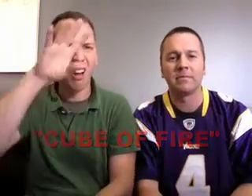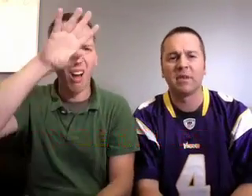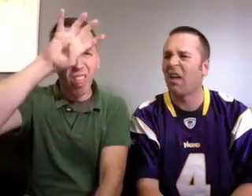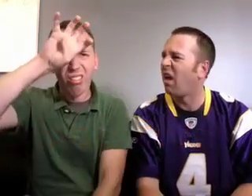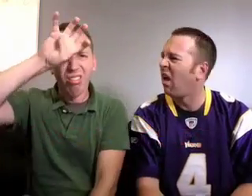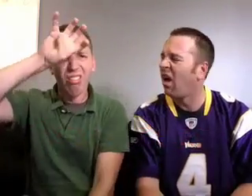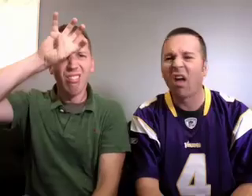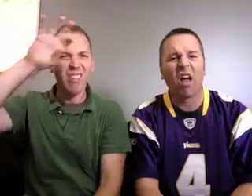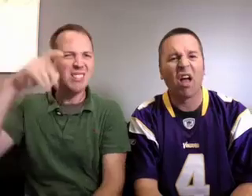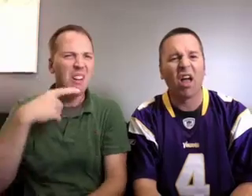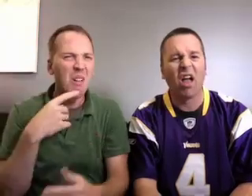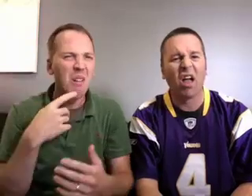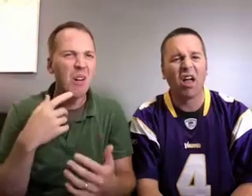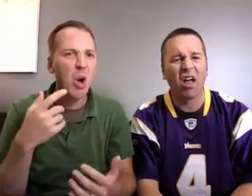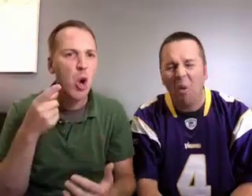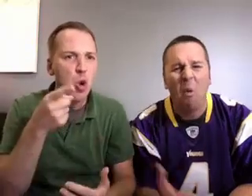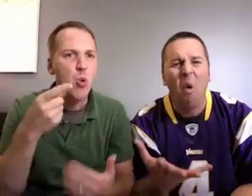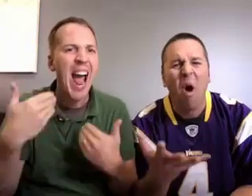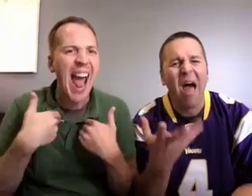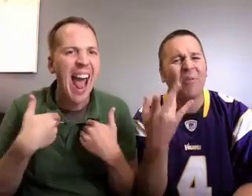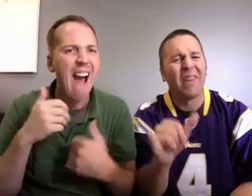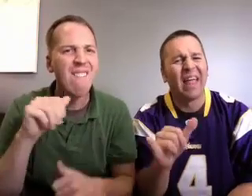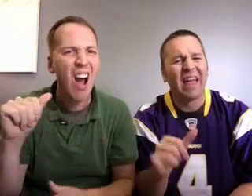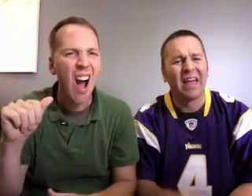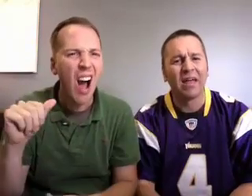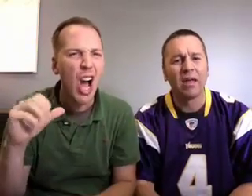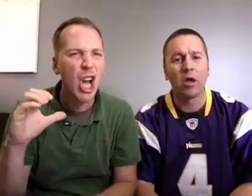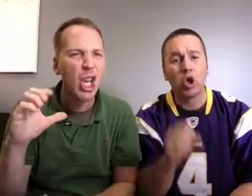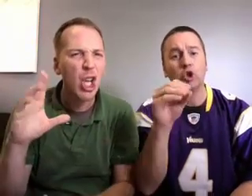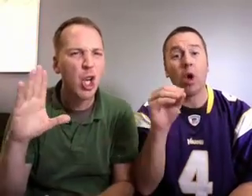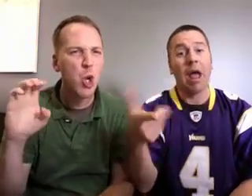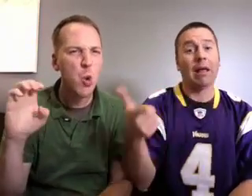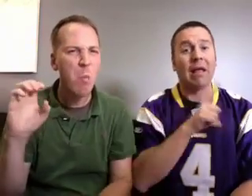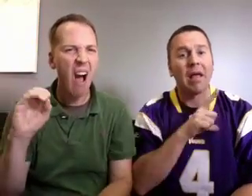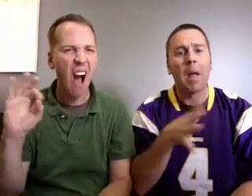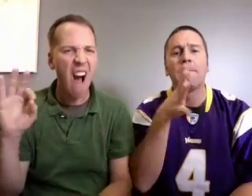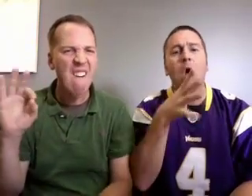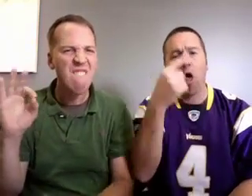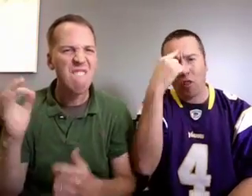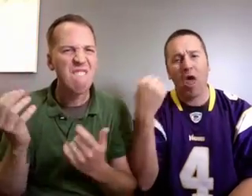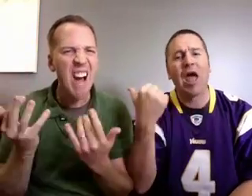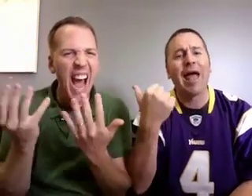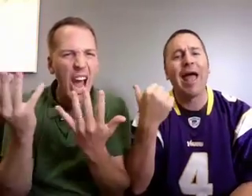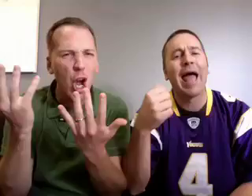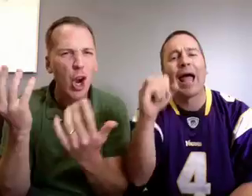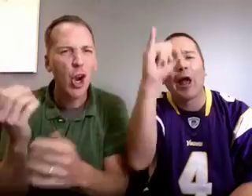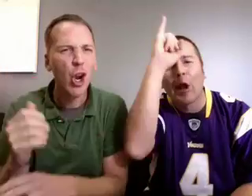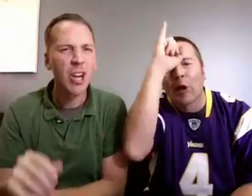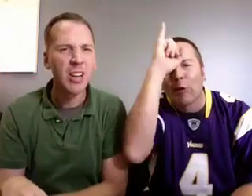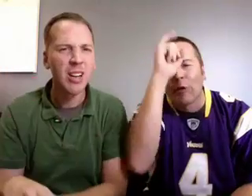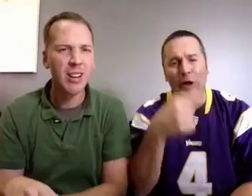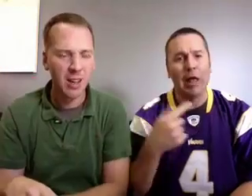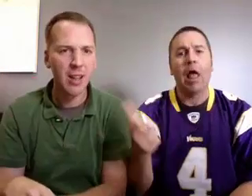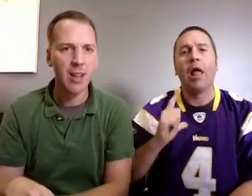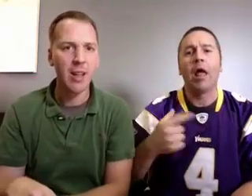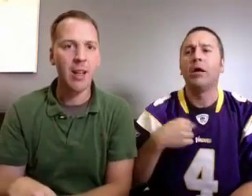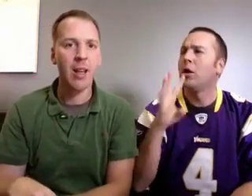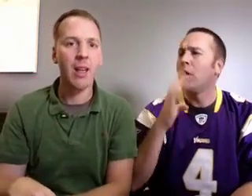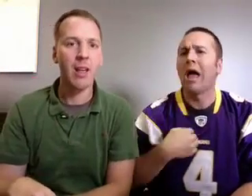Cubifier. And the doctor was puzzled. He said, "You have what's that? A cube?" So my mom fire? said maybe Ben was ignorant and didn't say it